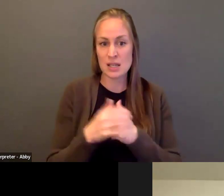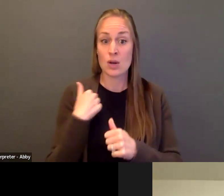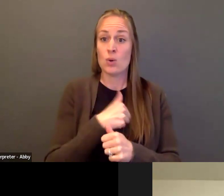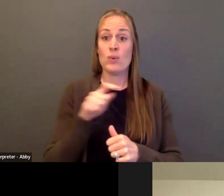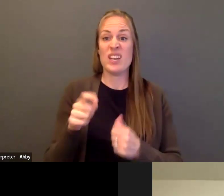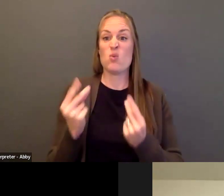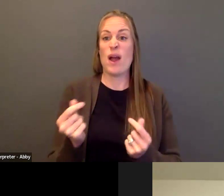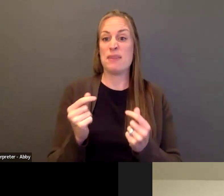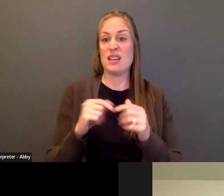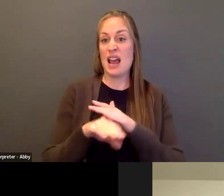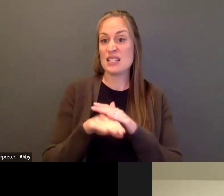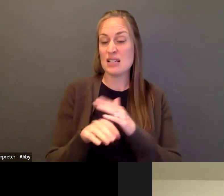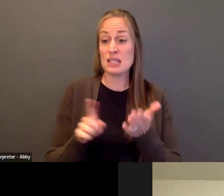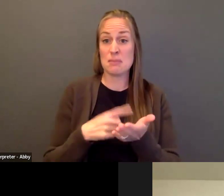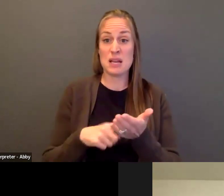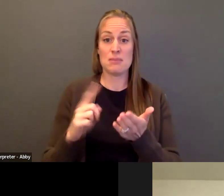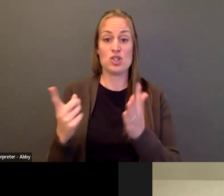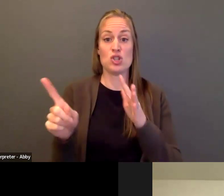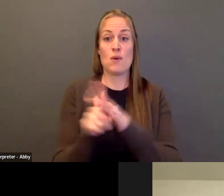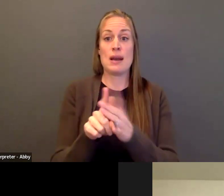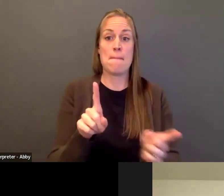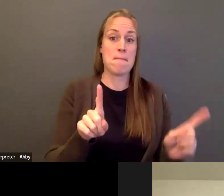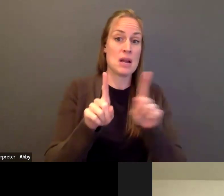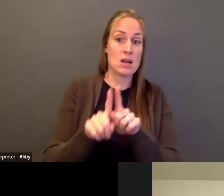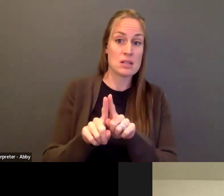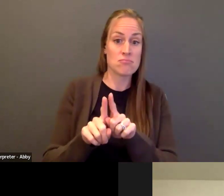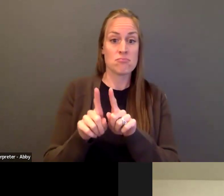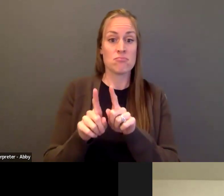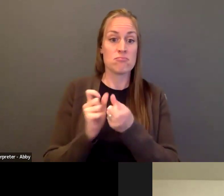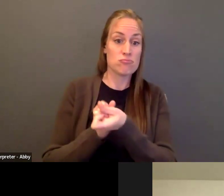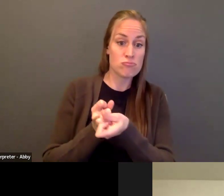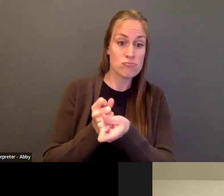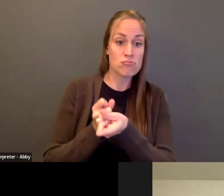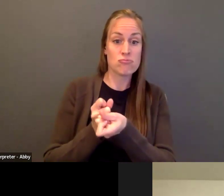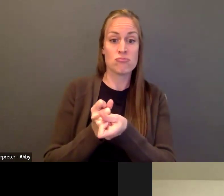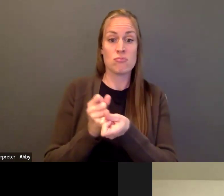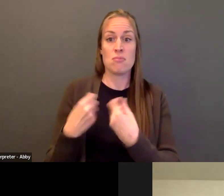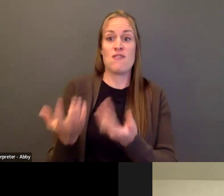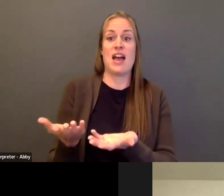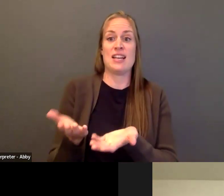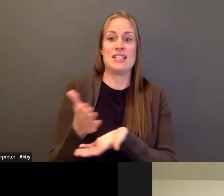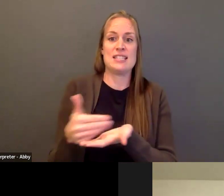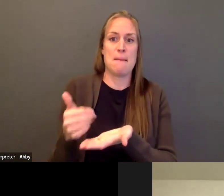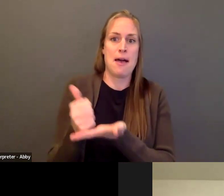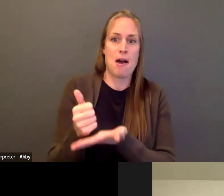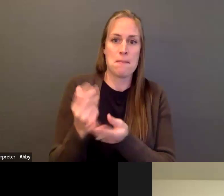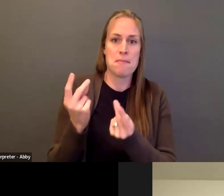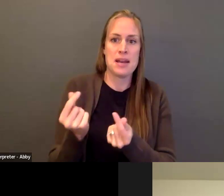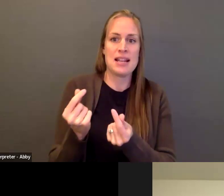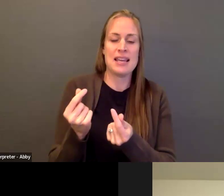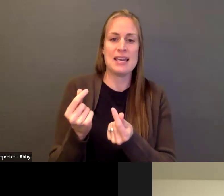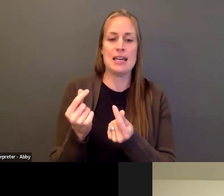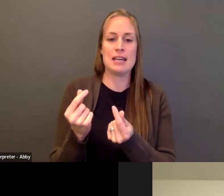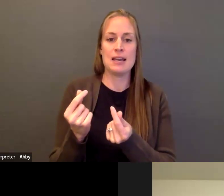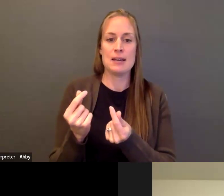showing up and being alongside people and providing some oxygen and hope is helpful. Talked about the ability to empower, the impact